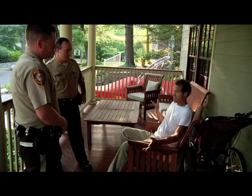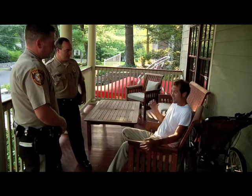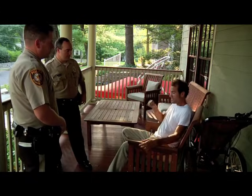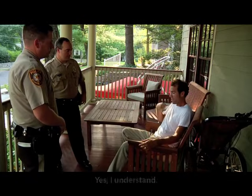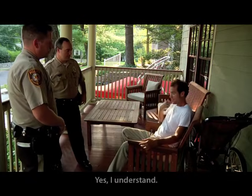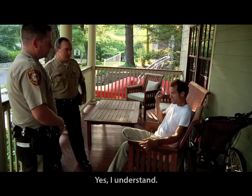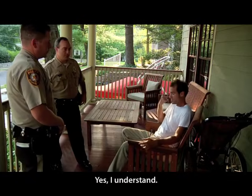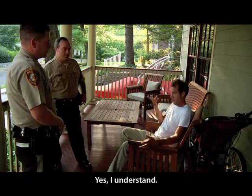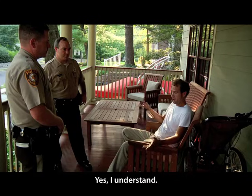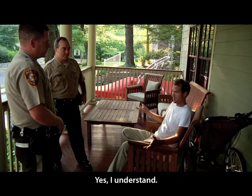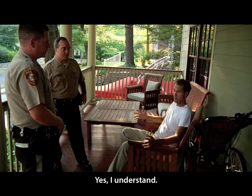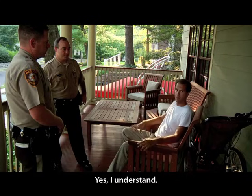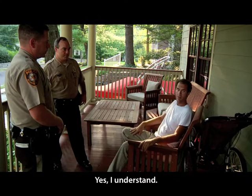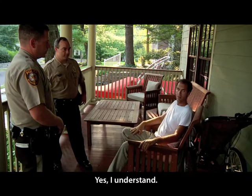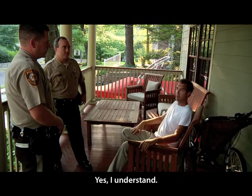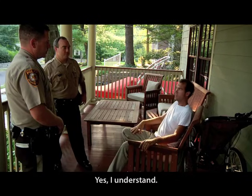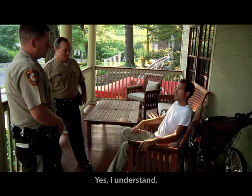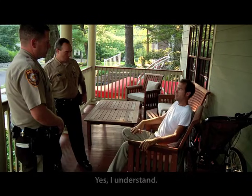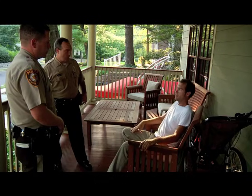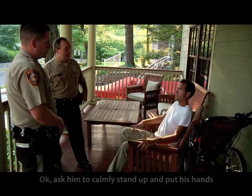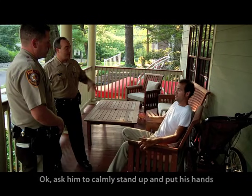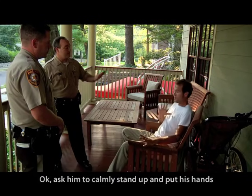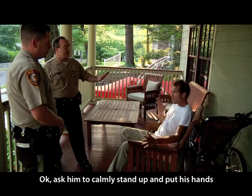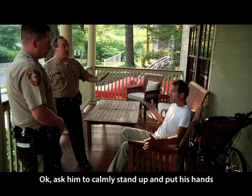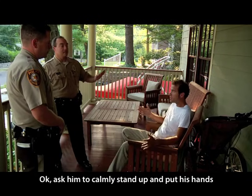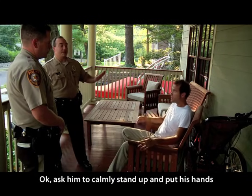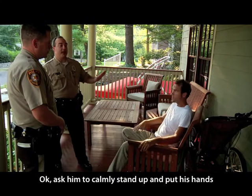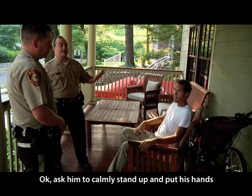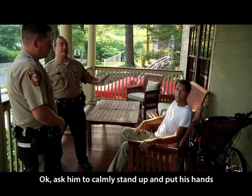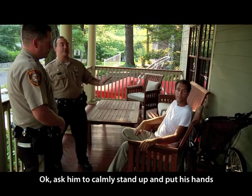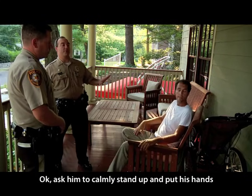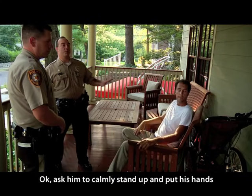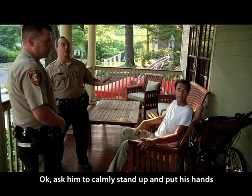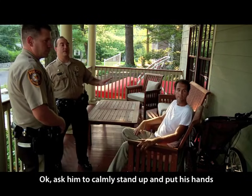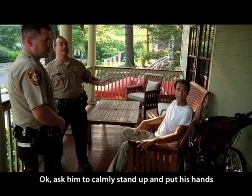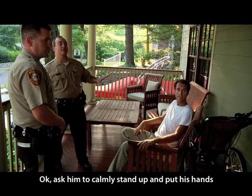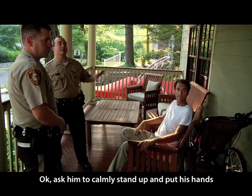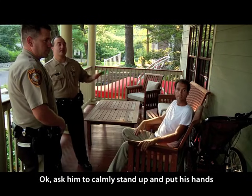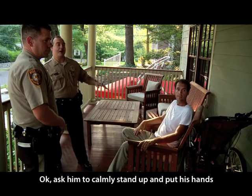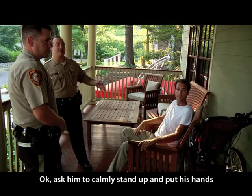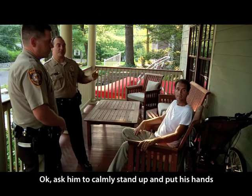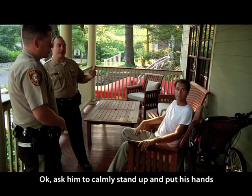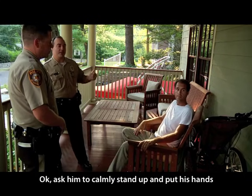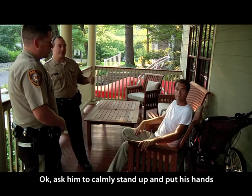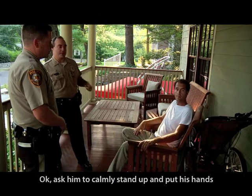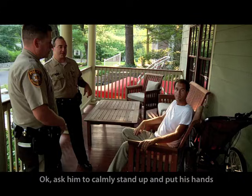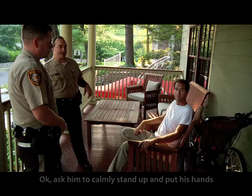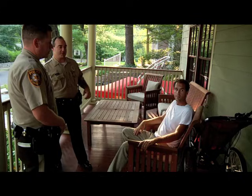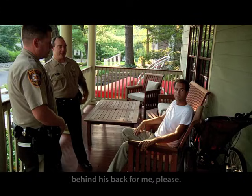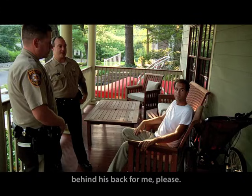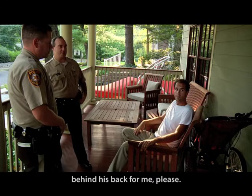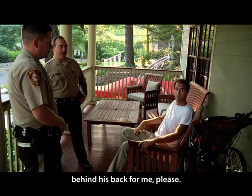Yeah, I mean, I understand. Yeah, Okay. that's fine. Ask him if you would please calmly stand up, place his hands behind his back